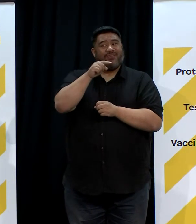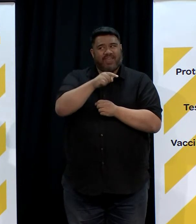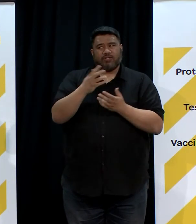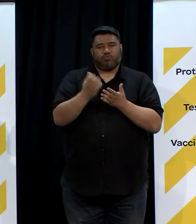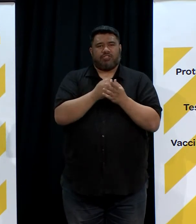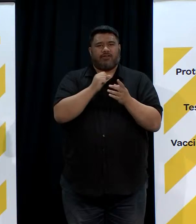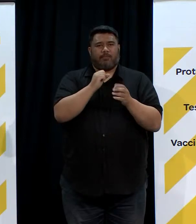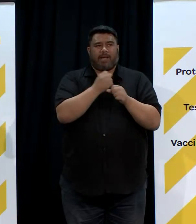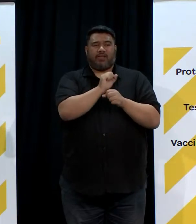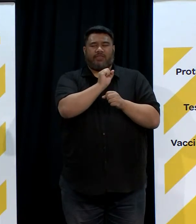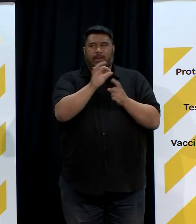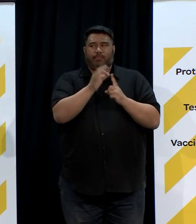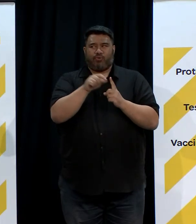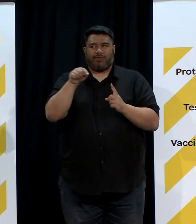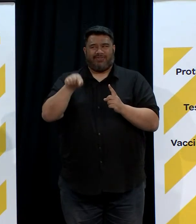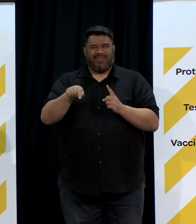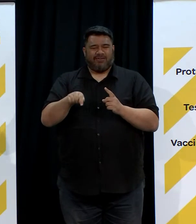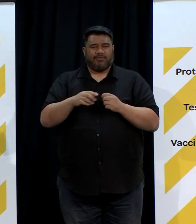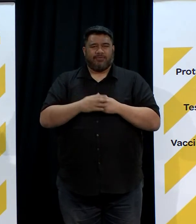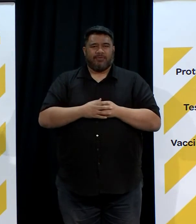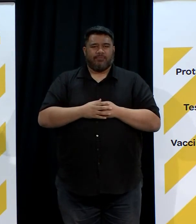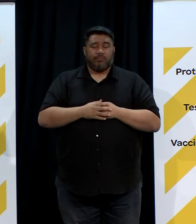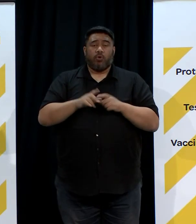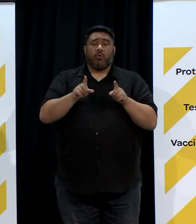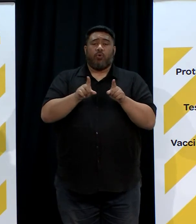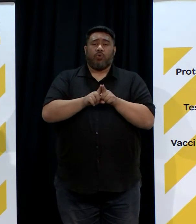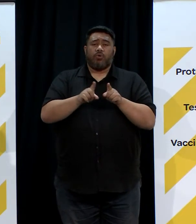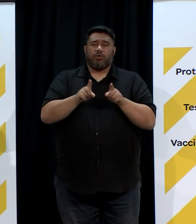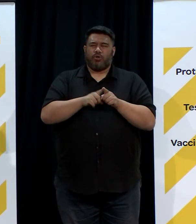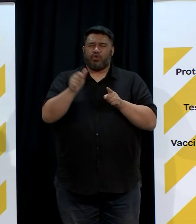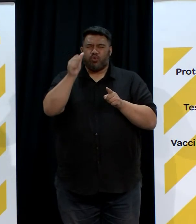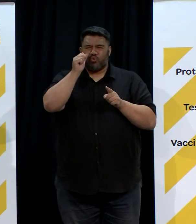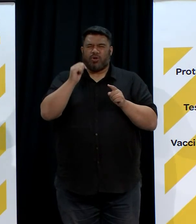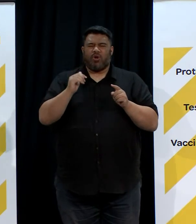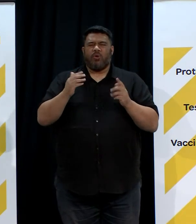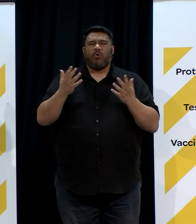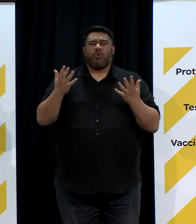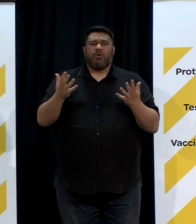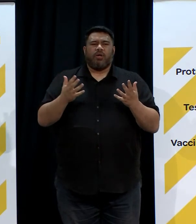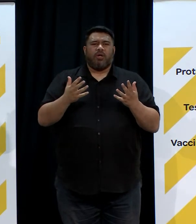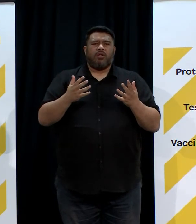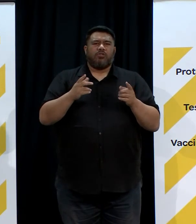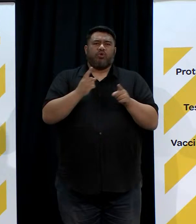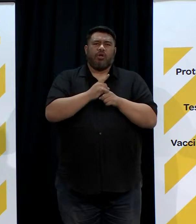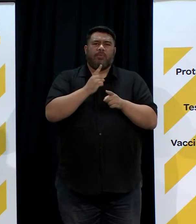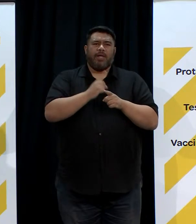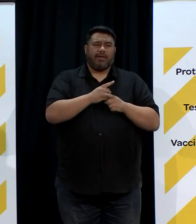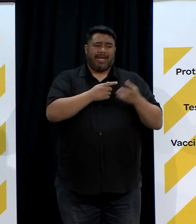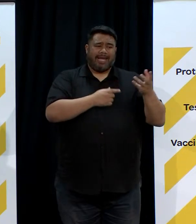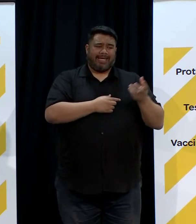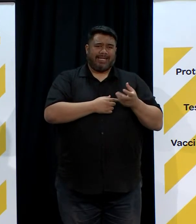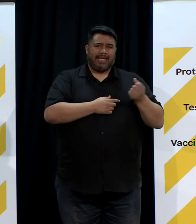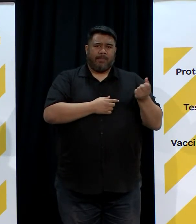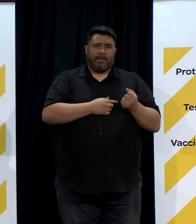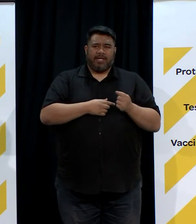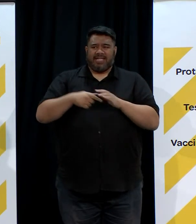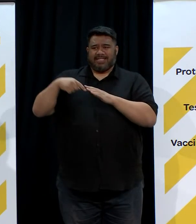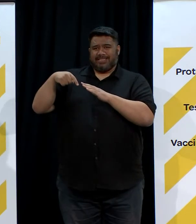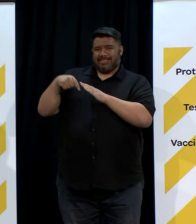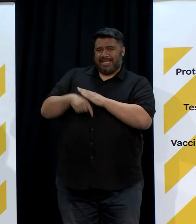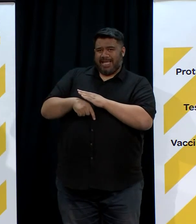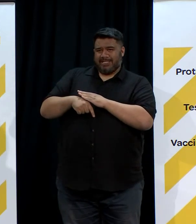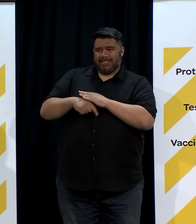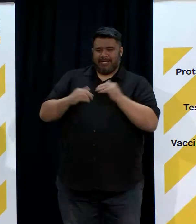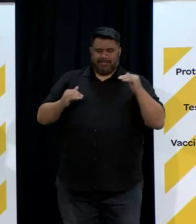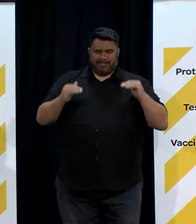making. More broadly, as you know, when it comes to debt-to-income ratios, we've said that they can only be brought in if we